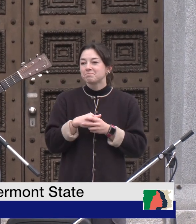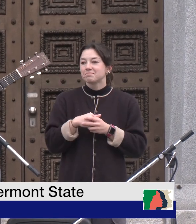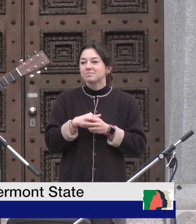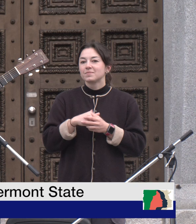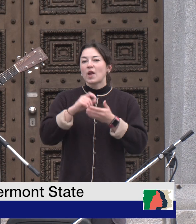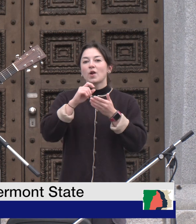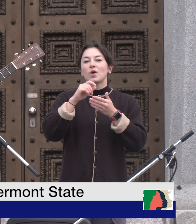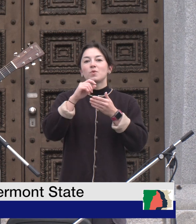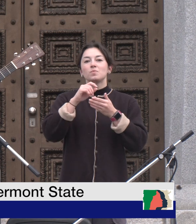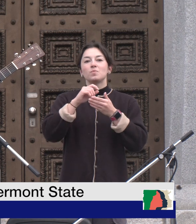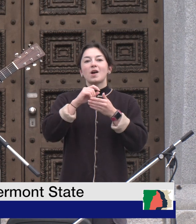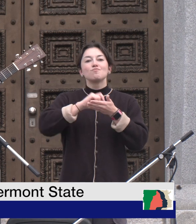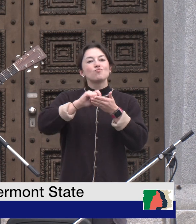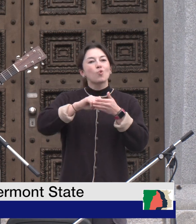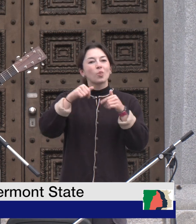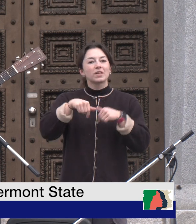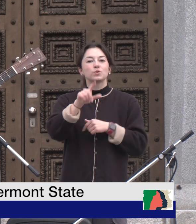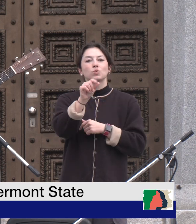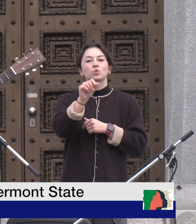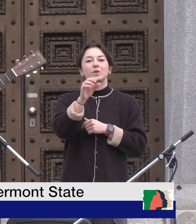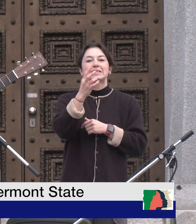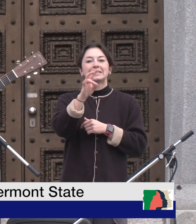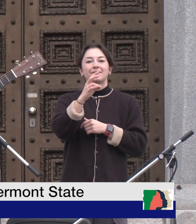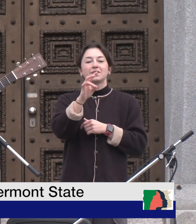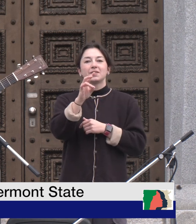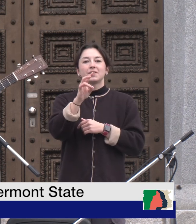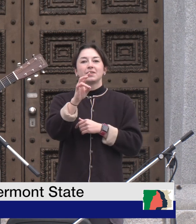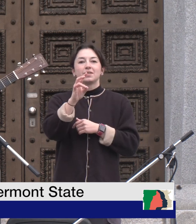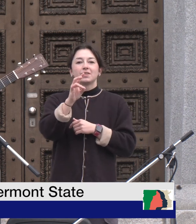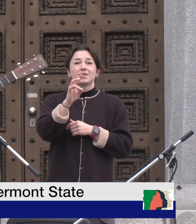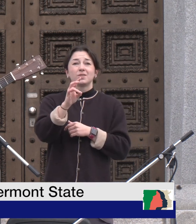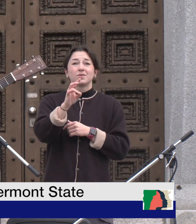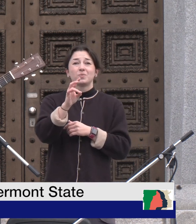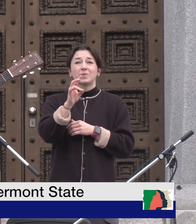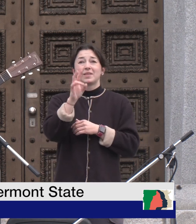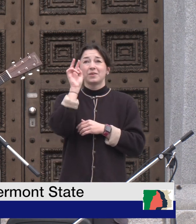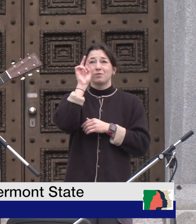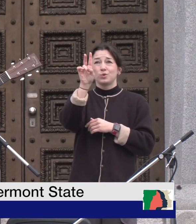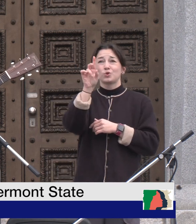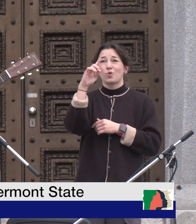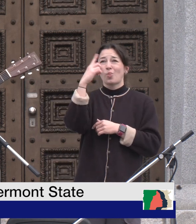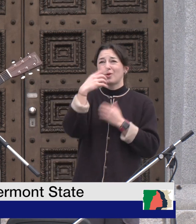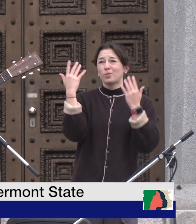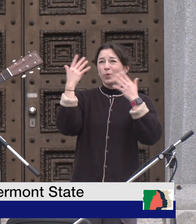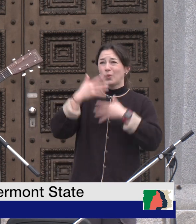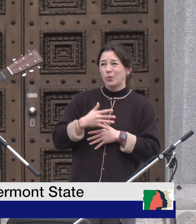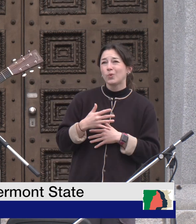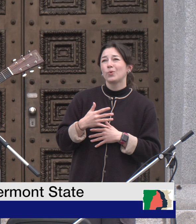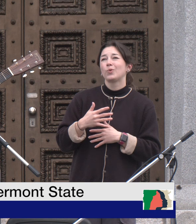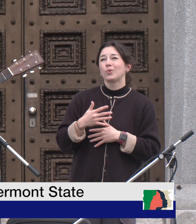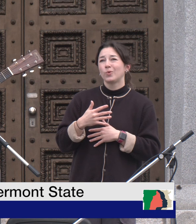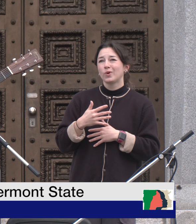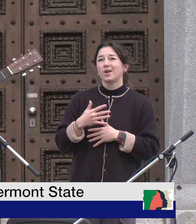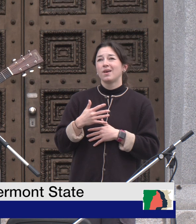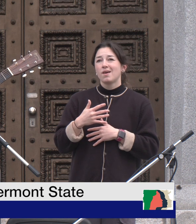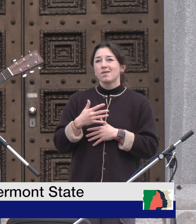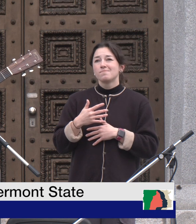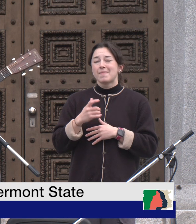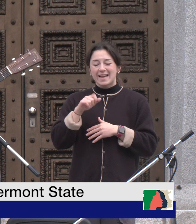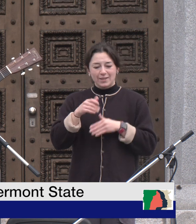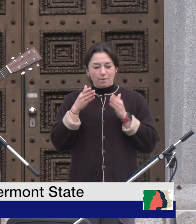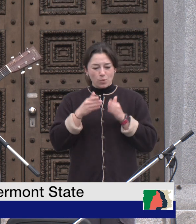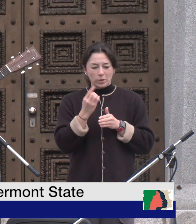wrote in 2017 when we were looking at some dark times ahead, and I needed to focus